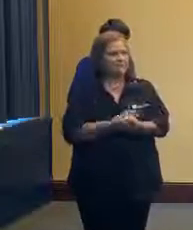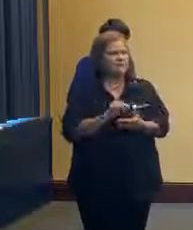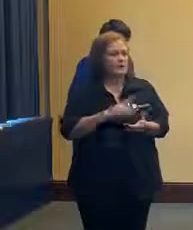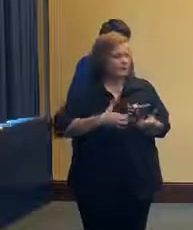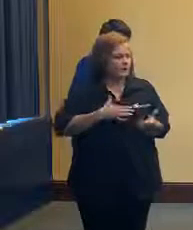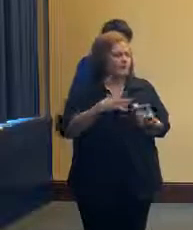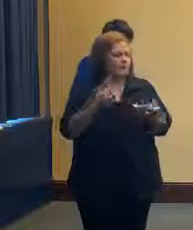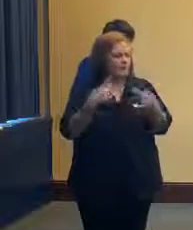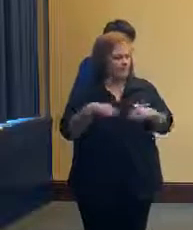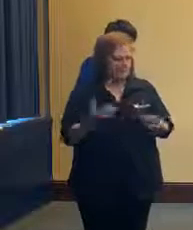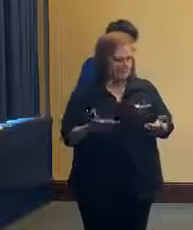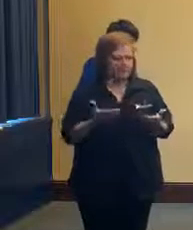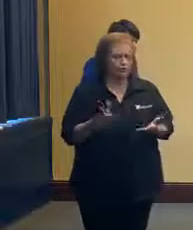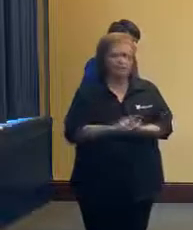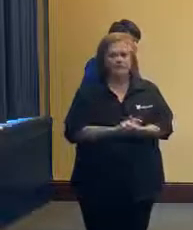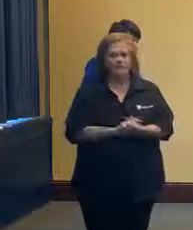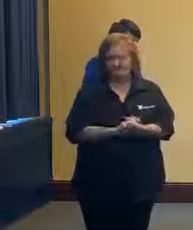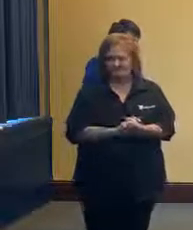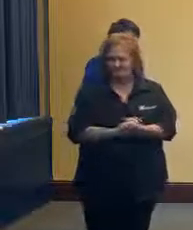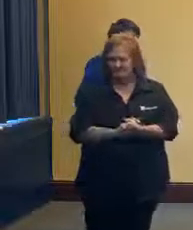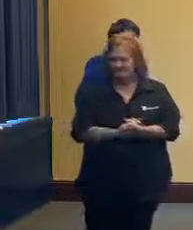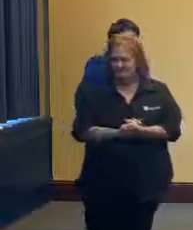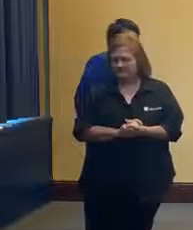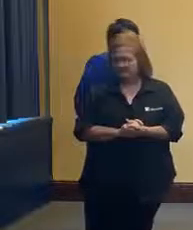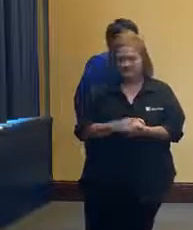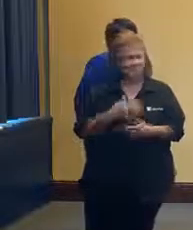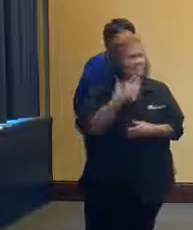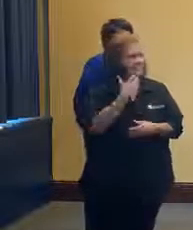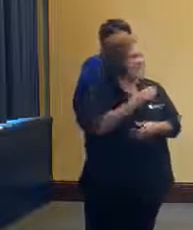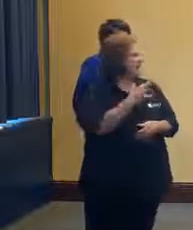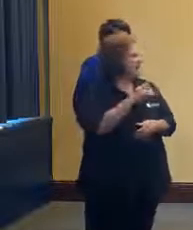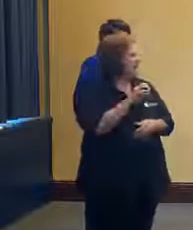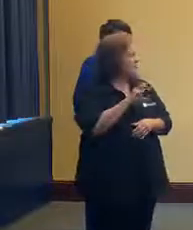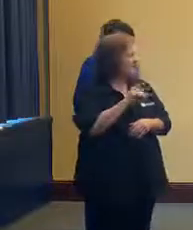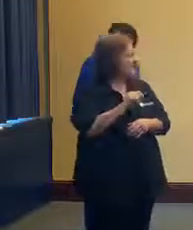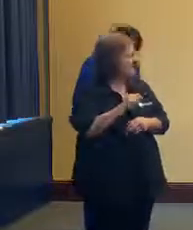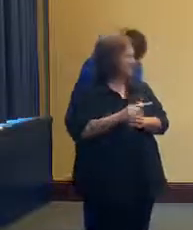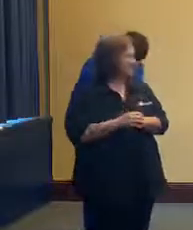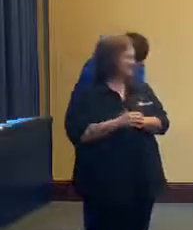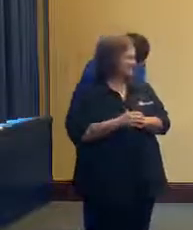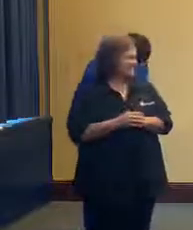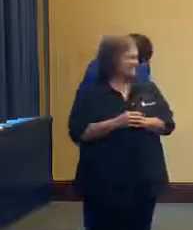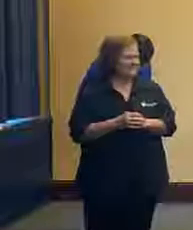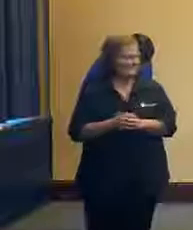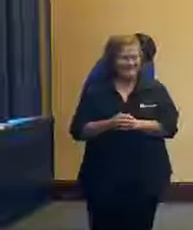appreciate you. And thank you, Gilbert. Thank you.